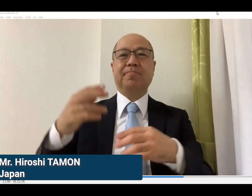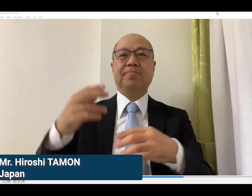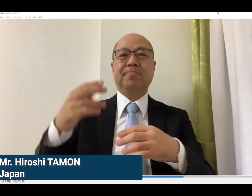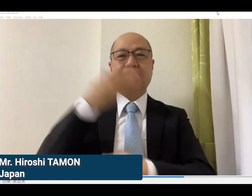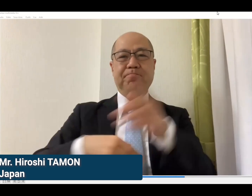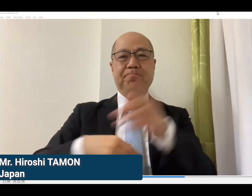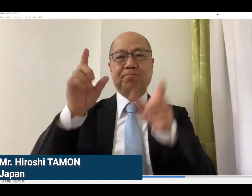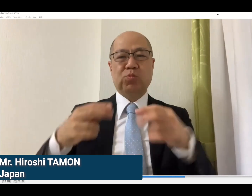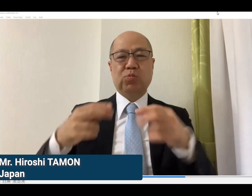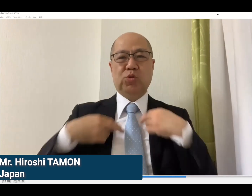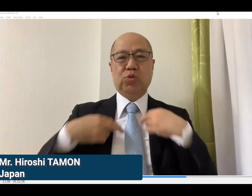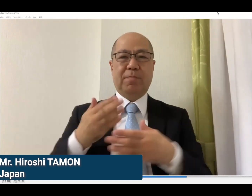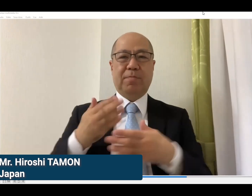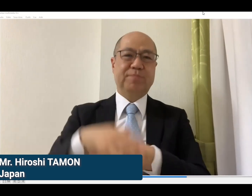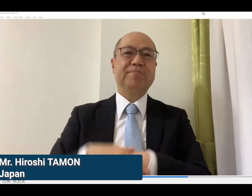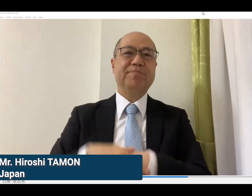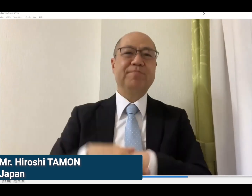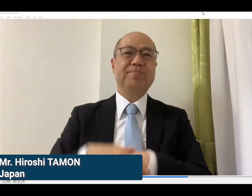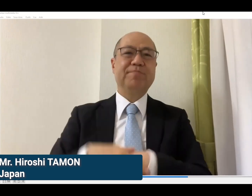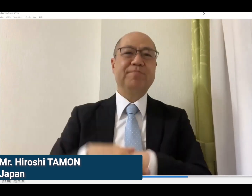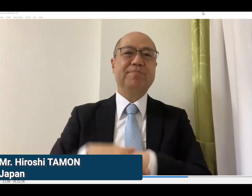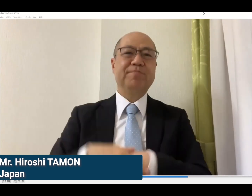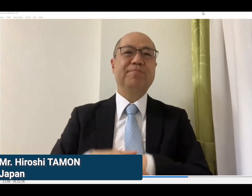protect human rights. Thirdly,